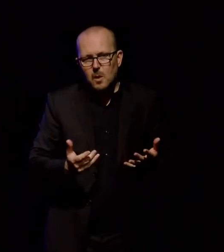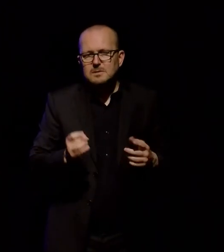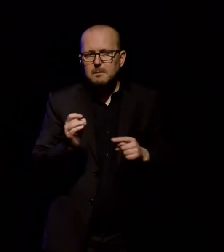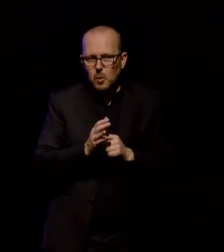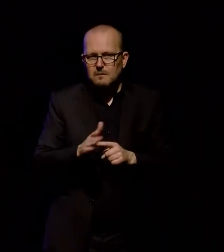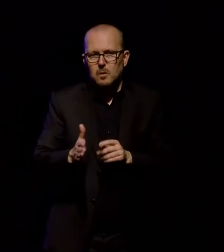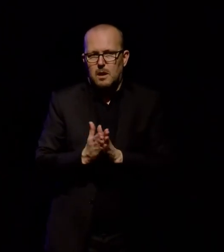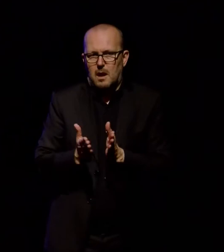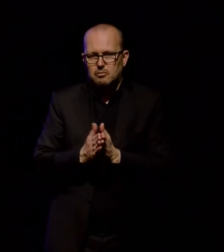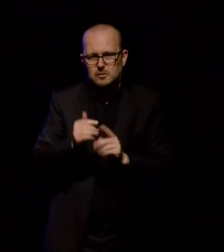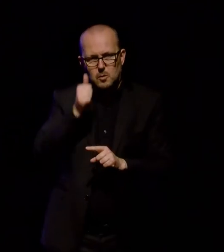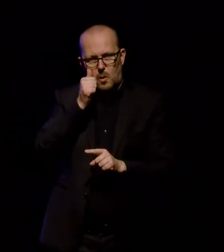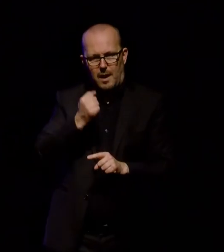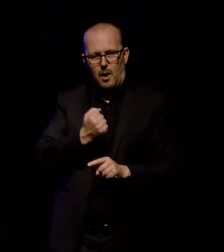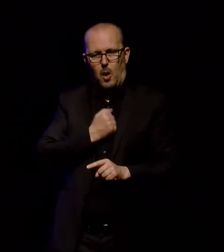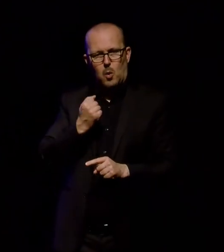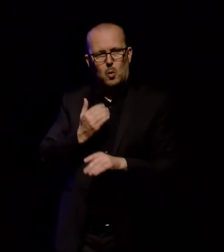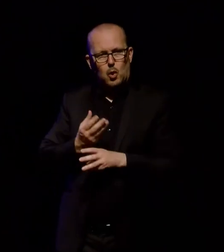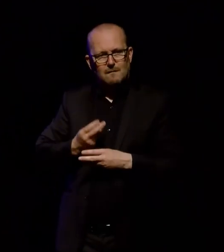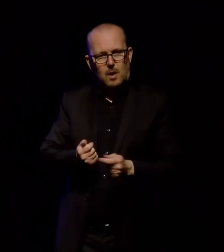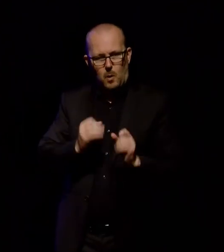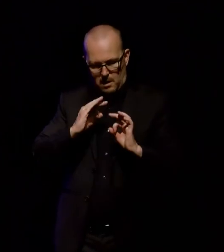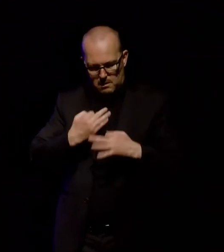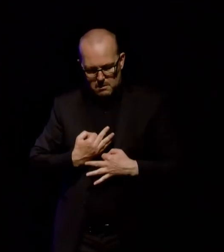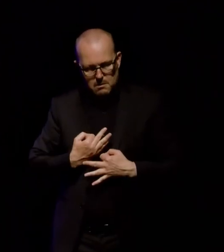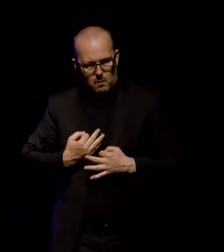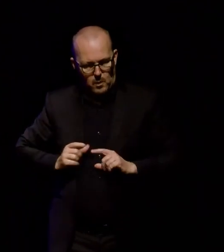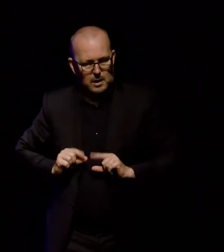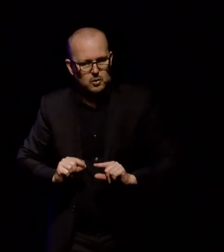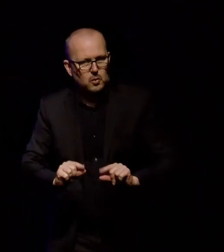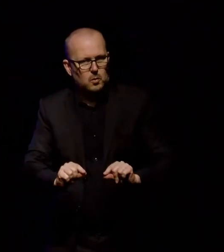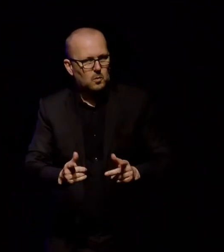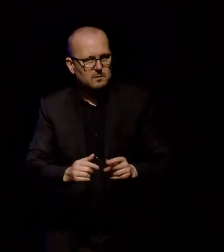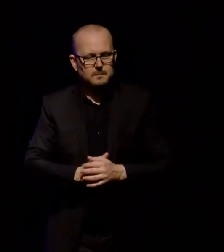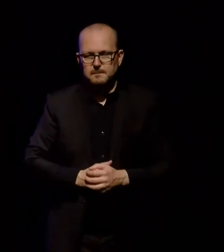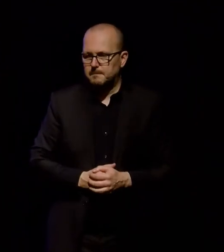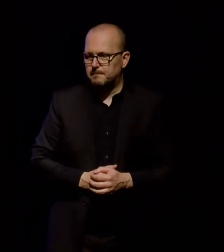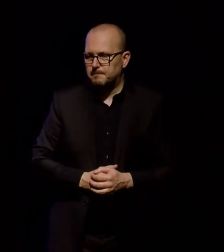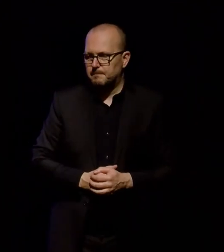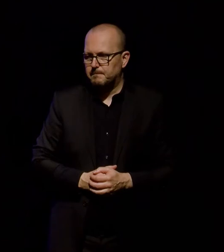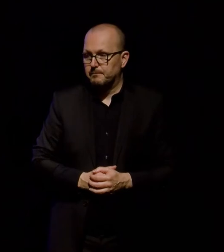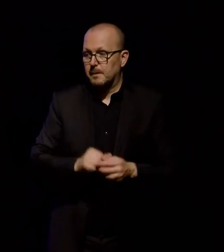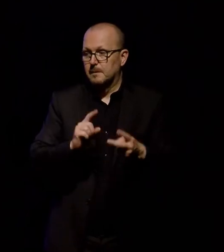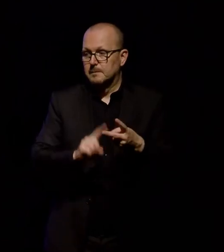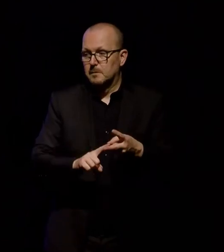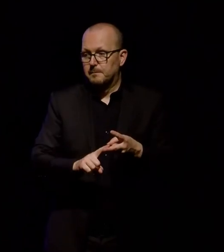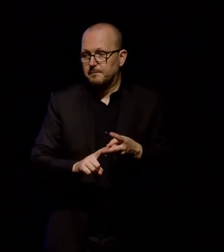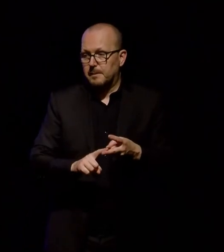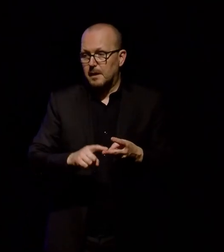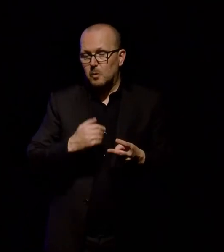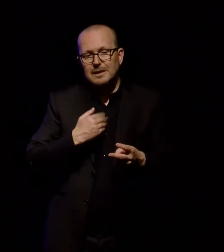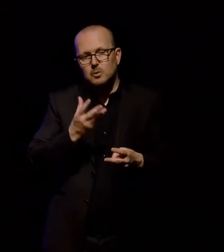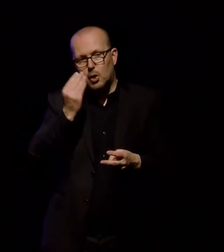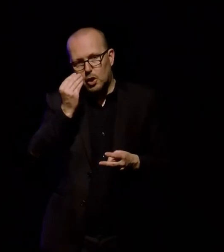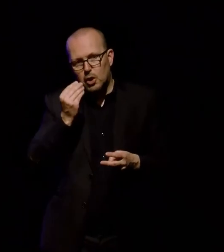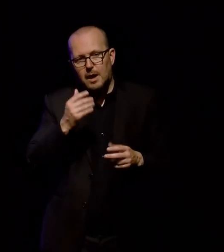library to really know our own workflows and all the nuances attached to them. The second thing is that we need to learn how the